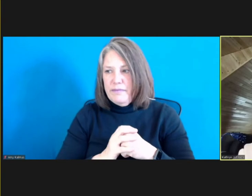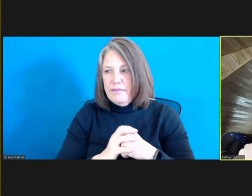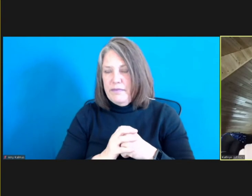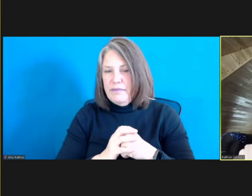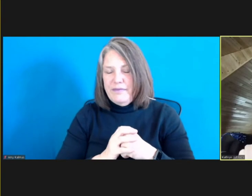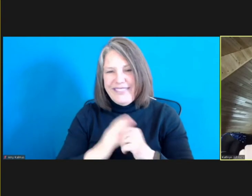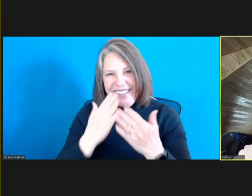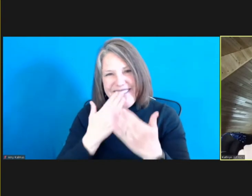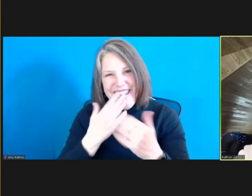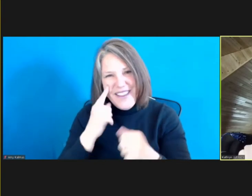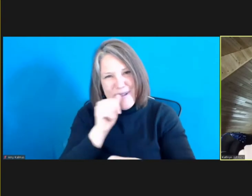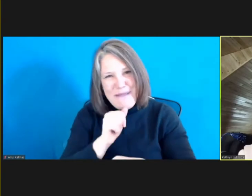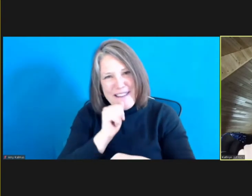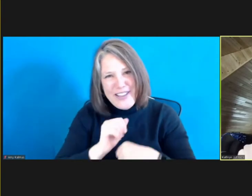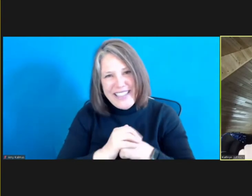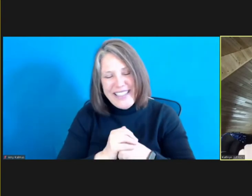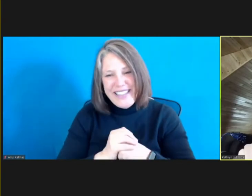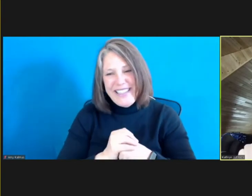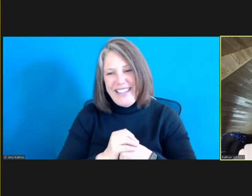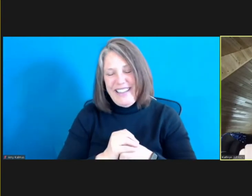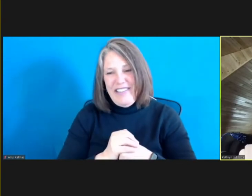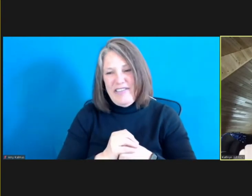Thank you for your patience, everyone.